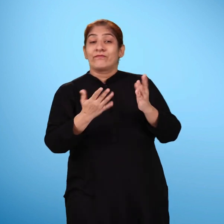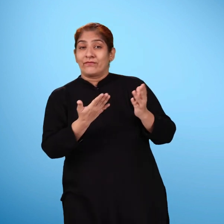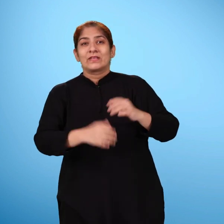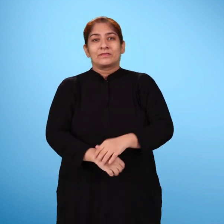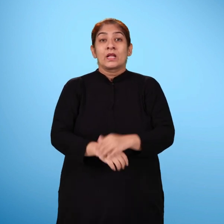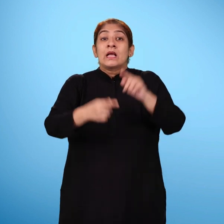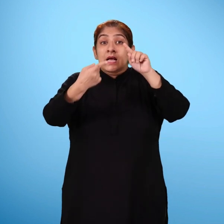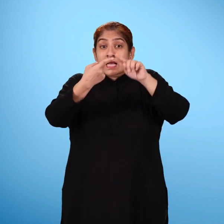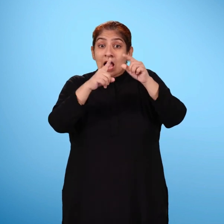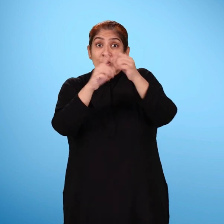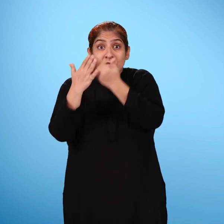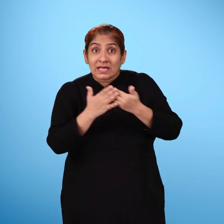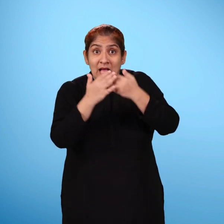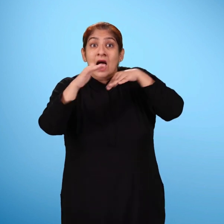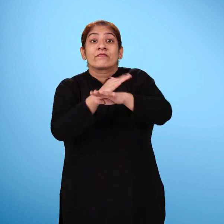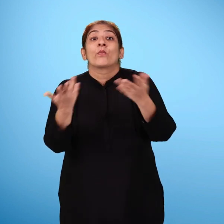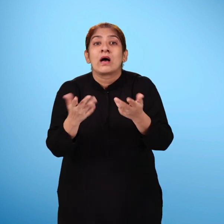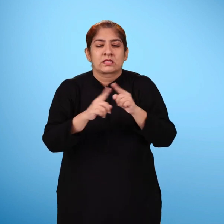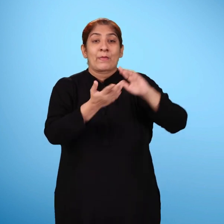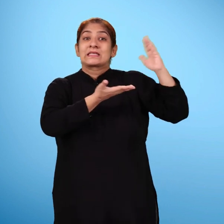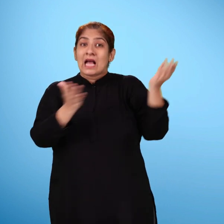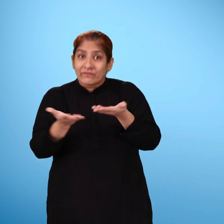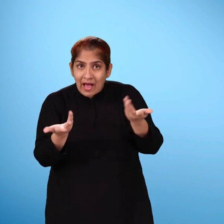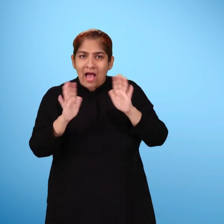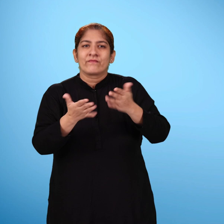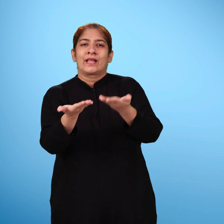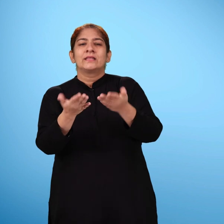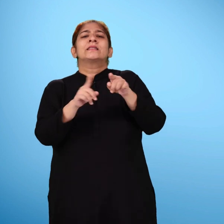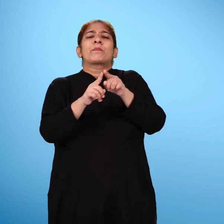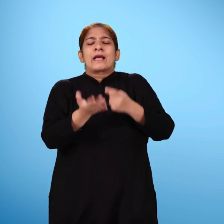teachers through continuous in-service education.